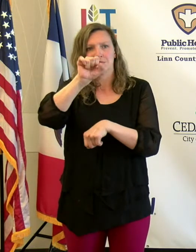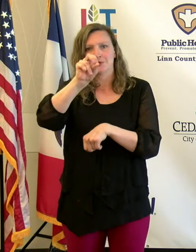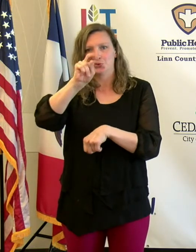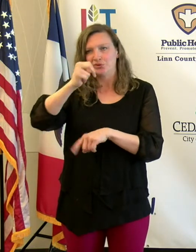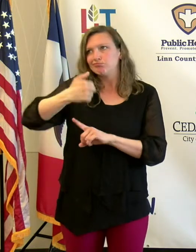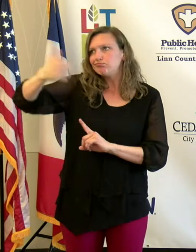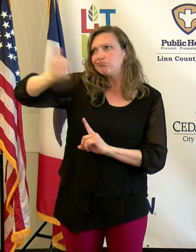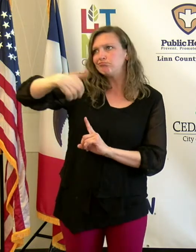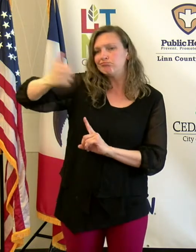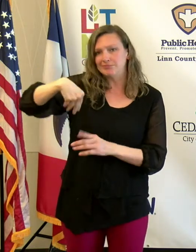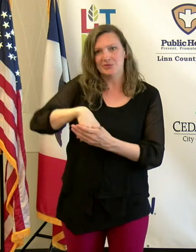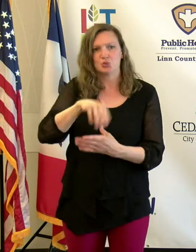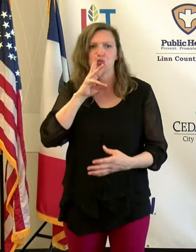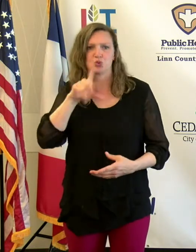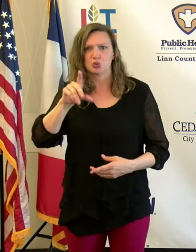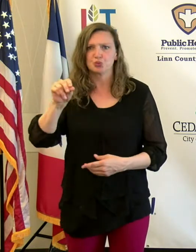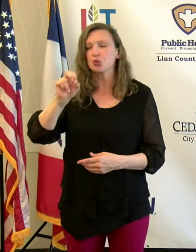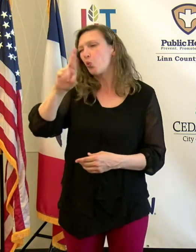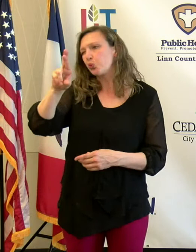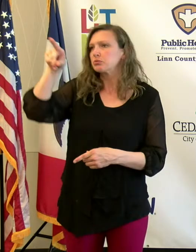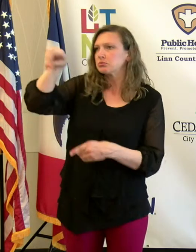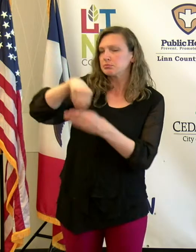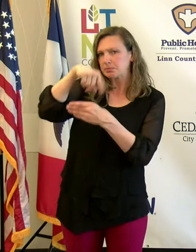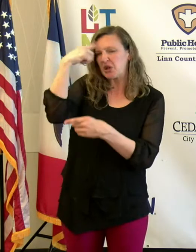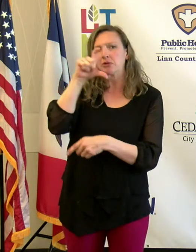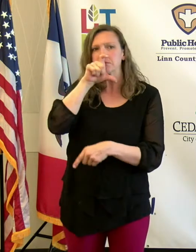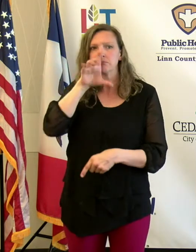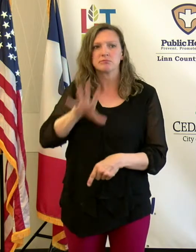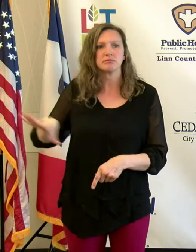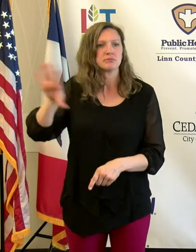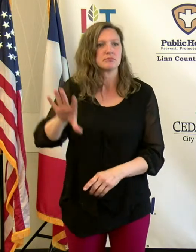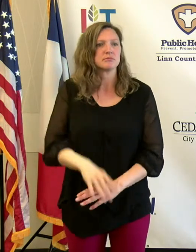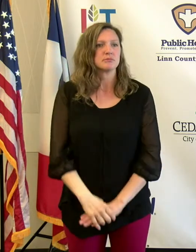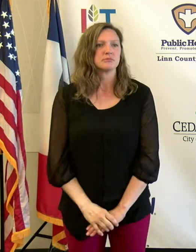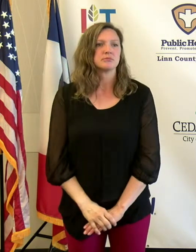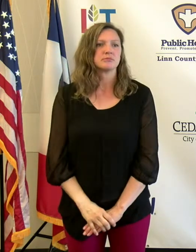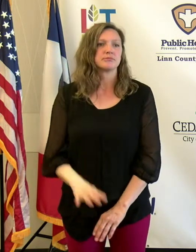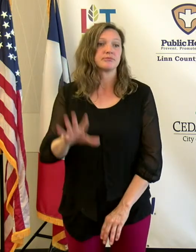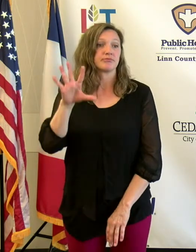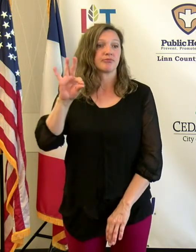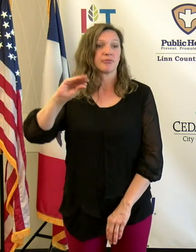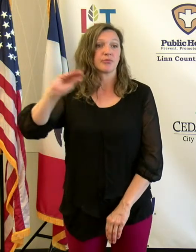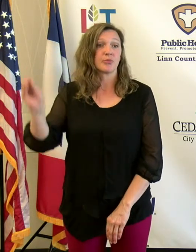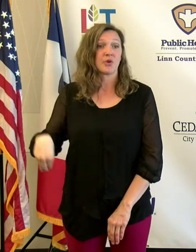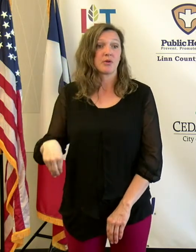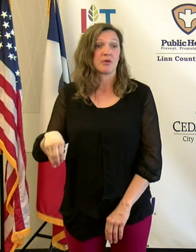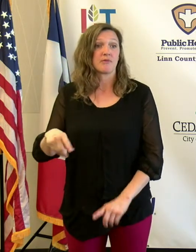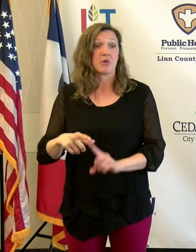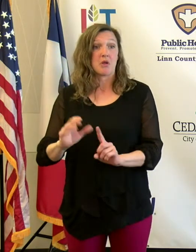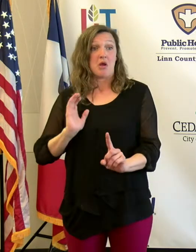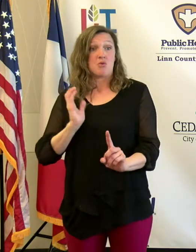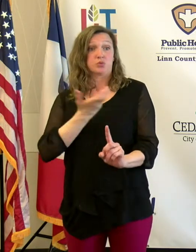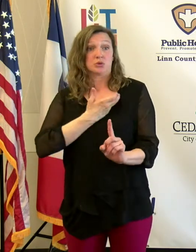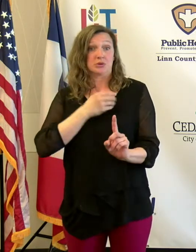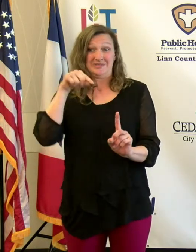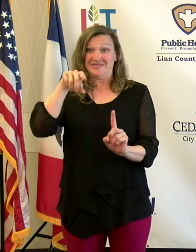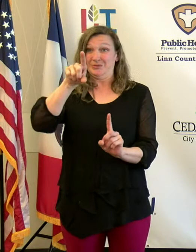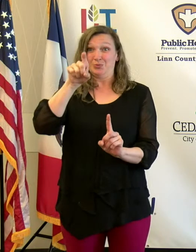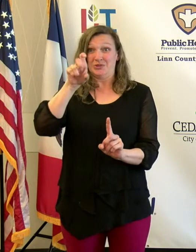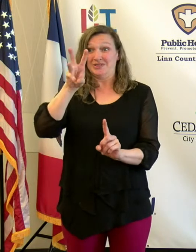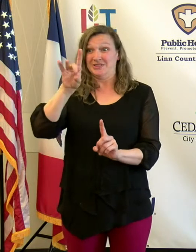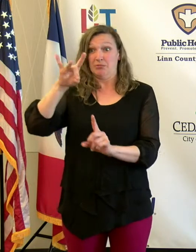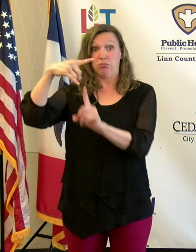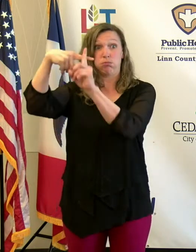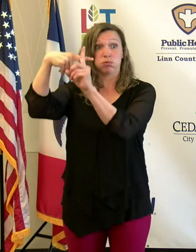county. As we stated earlier, 59% of the 148 cases that we have received since Friday